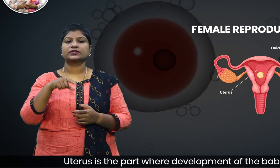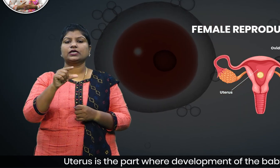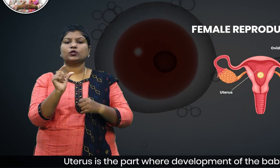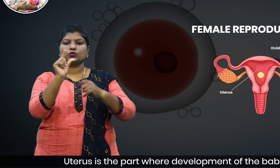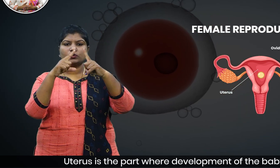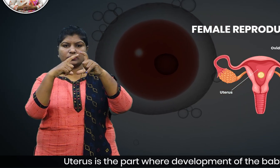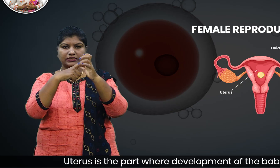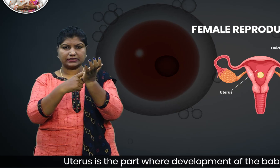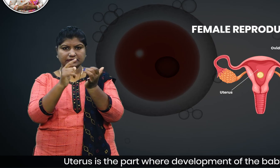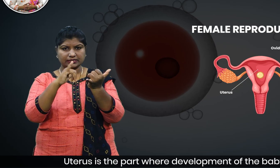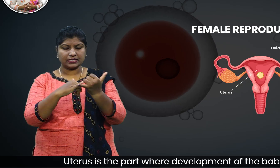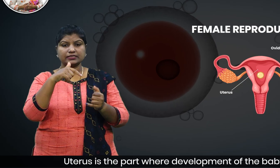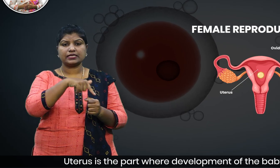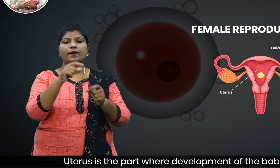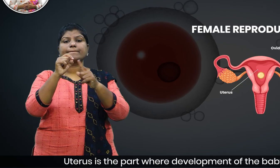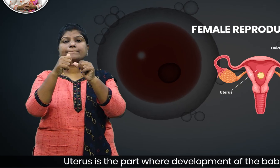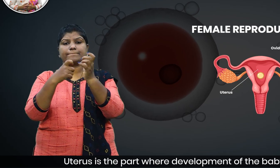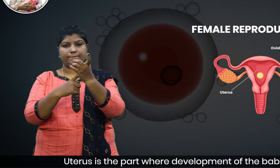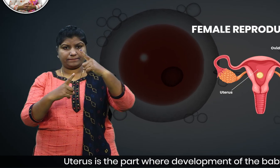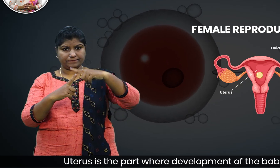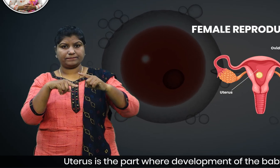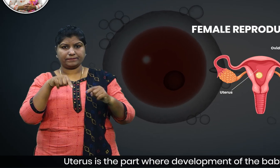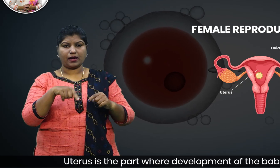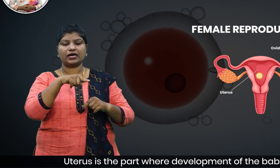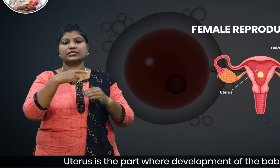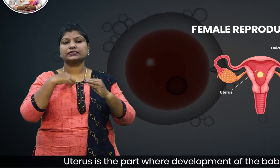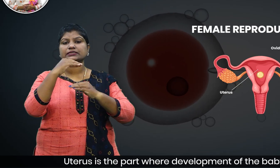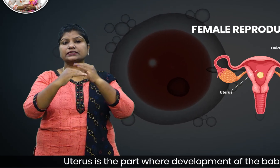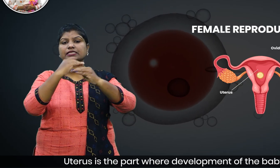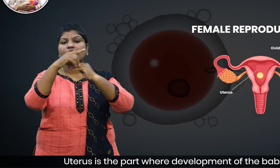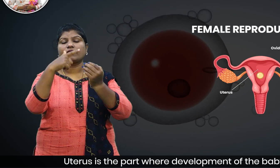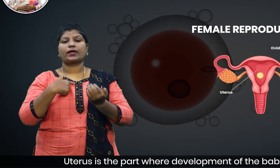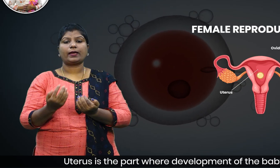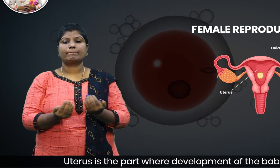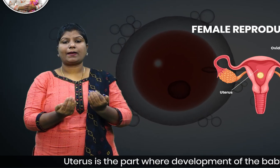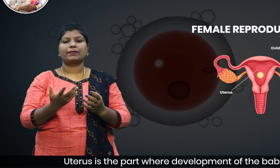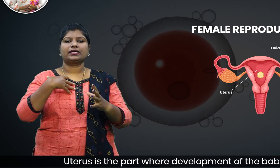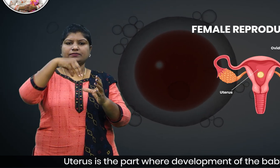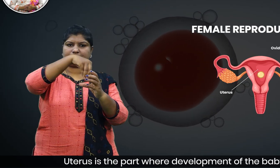Uterus is the part where development of the baby takes place.